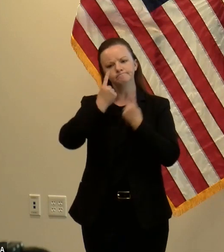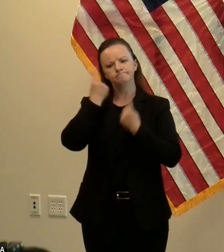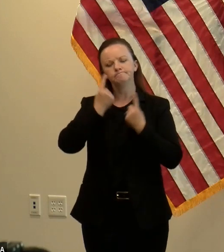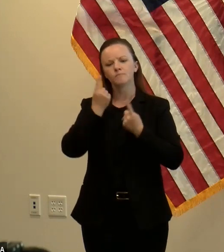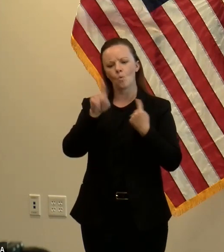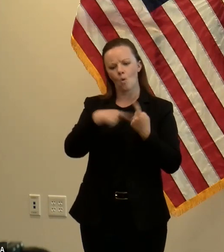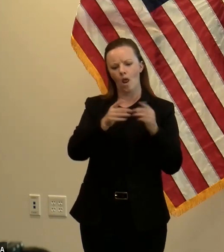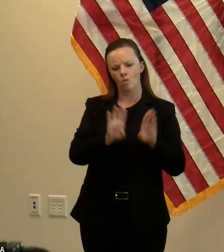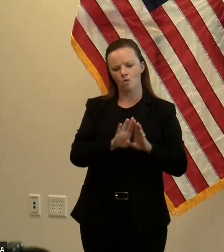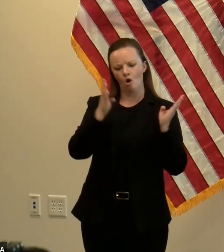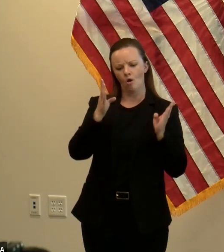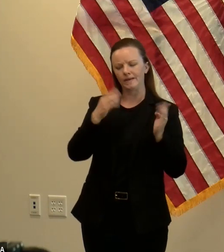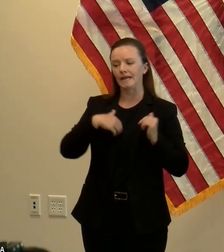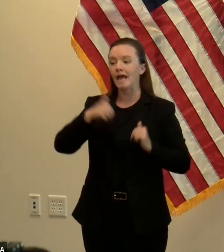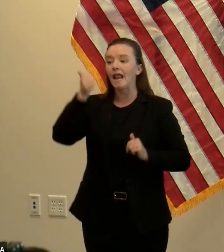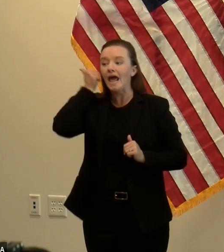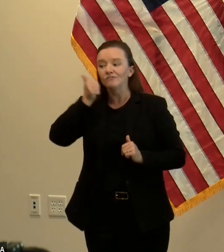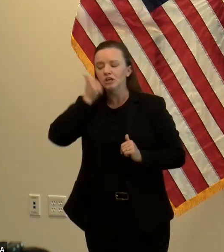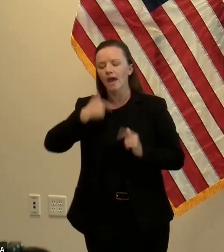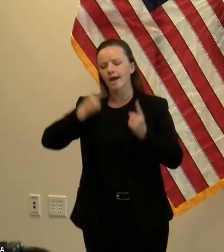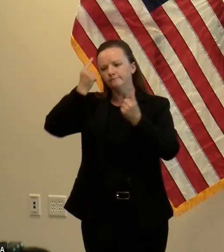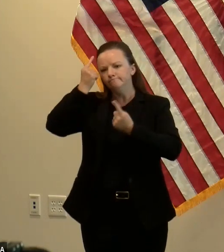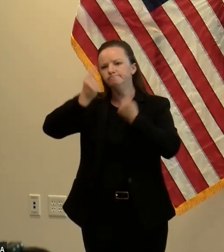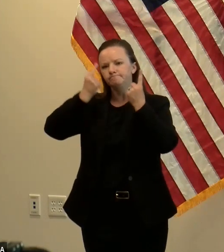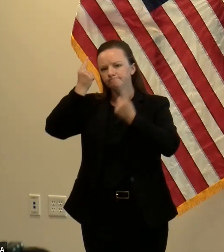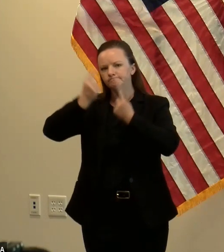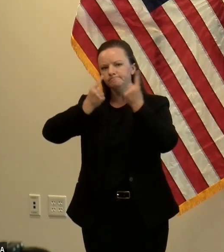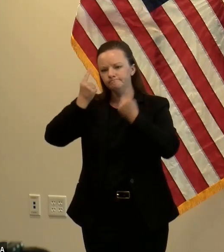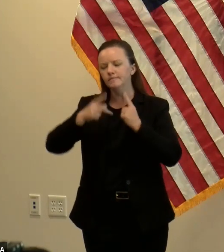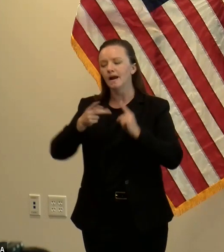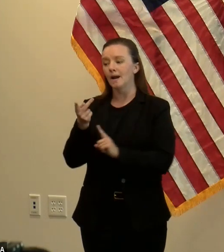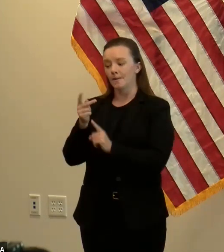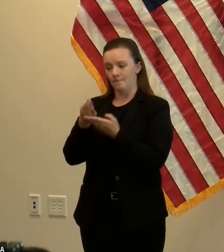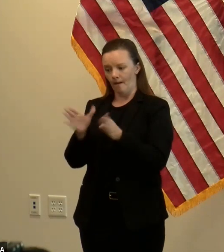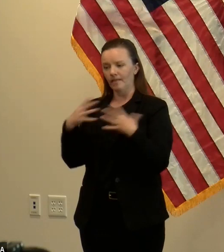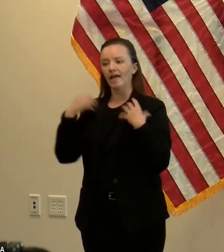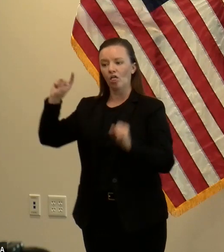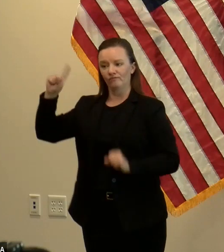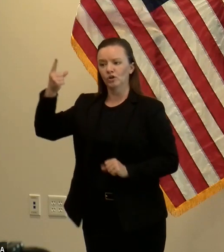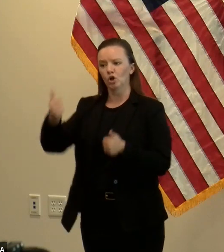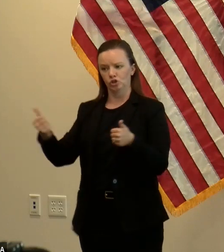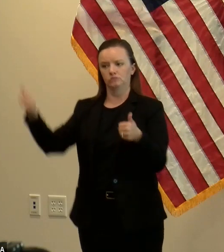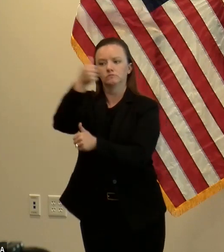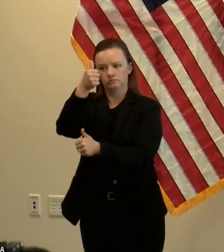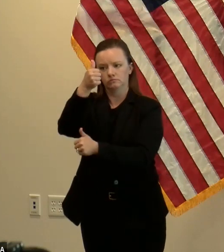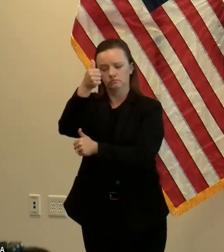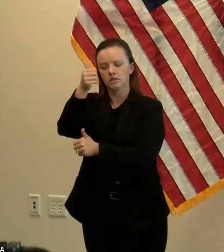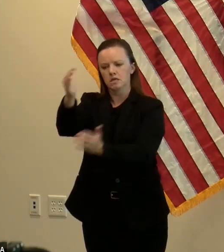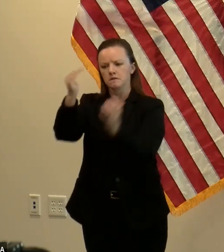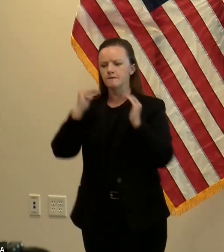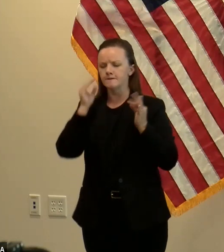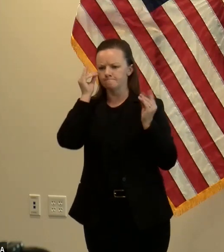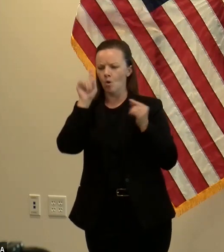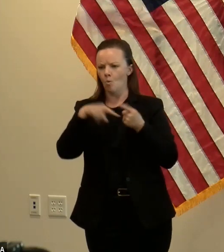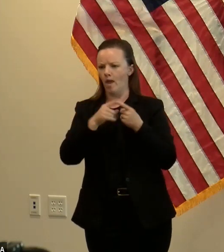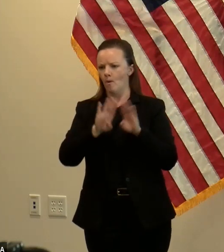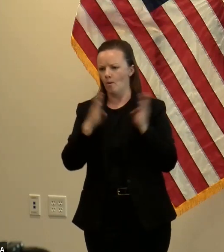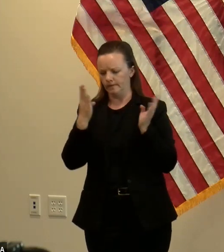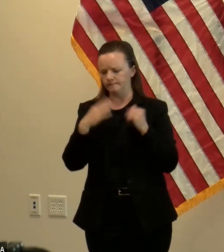things up every day while public health came first, but there's just no way that we